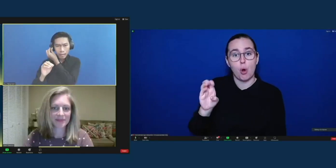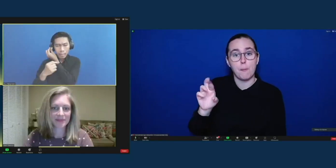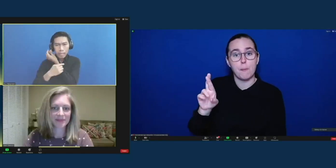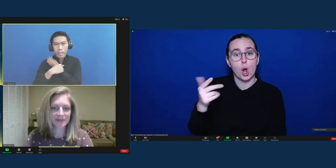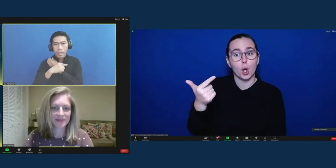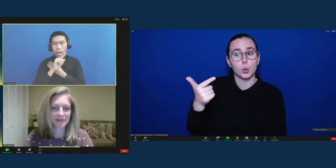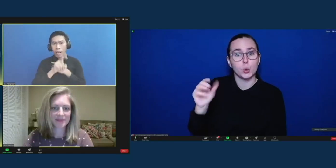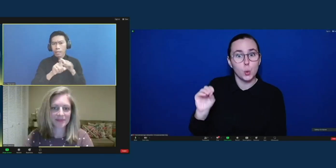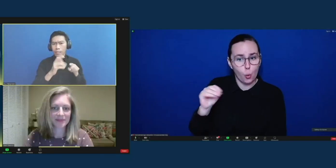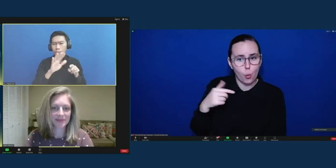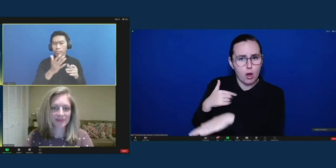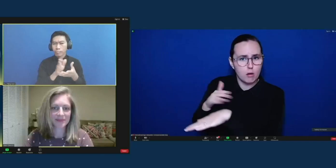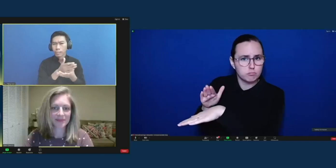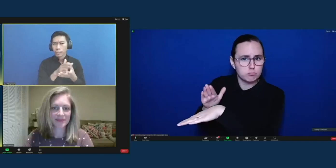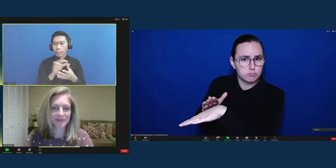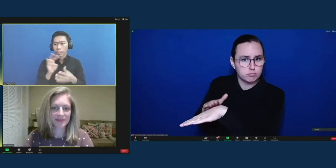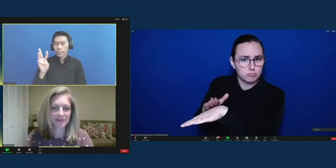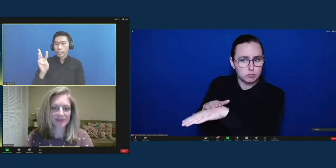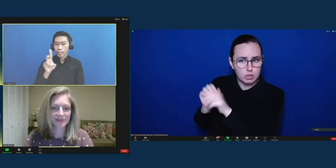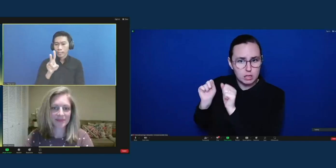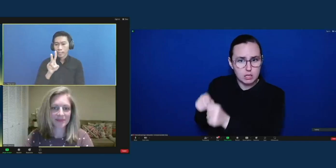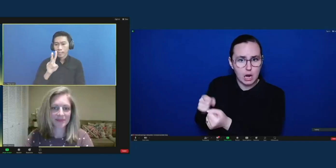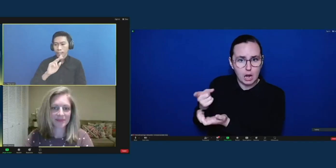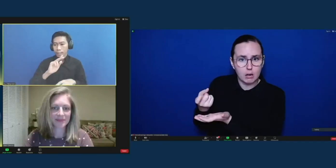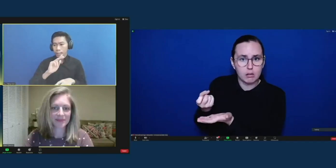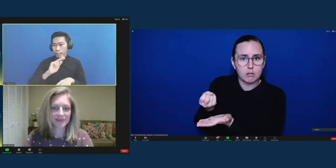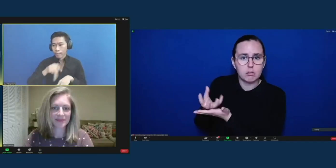about World Vision Philippines' approach?